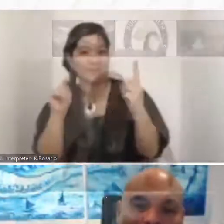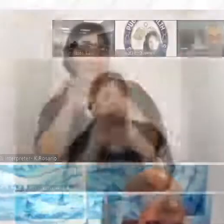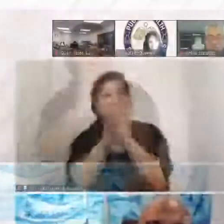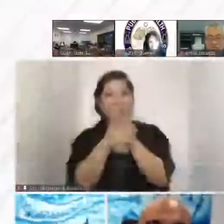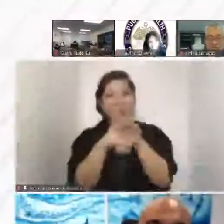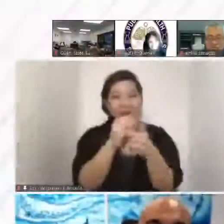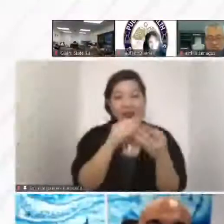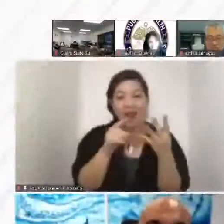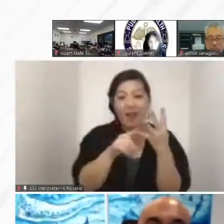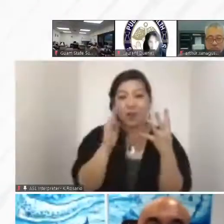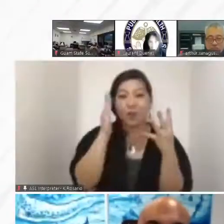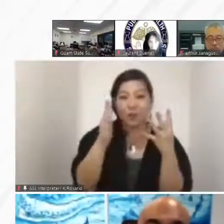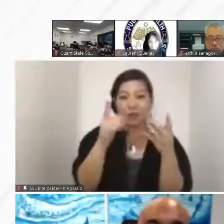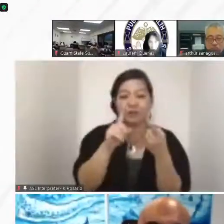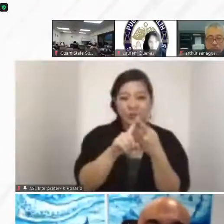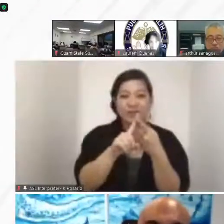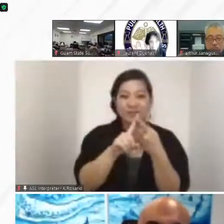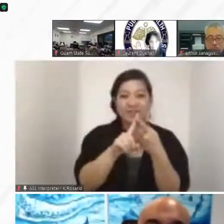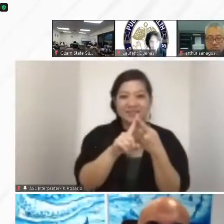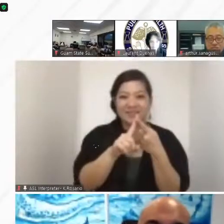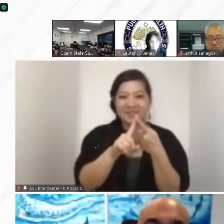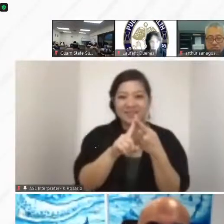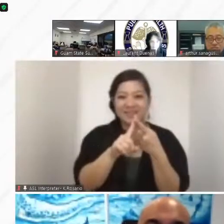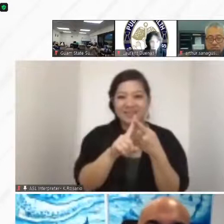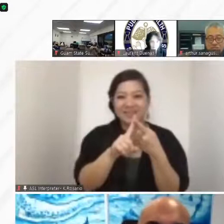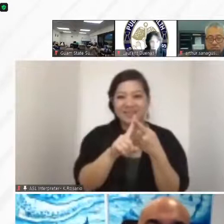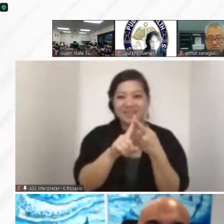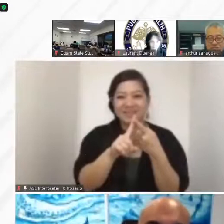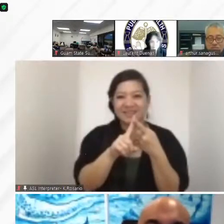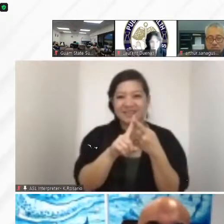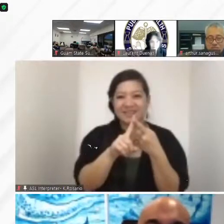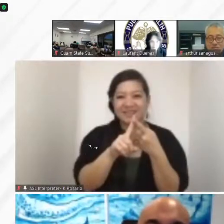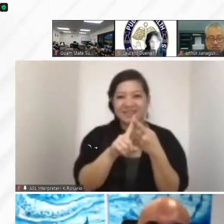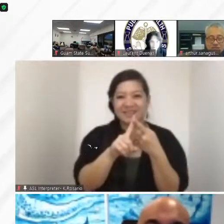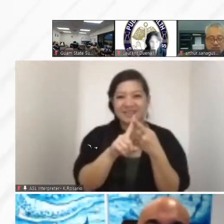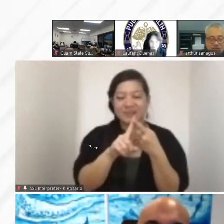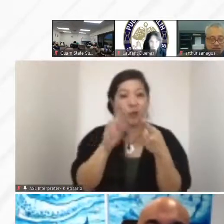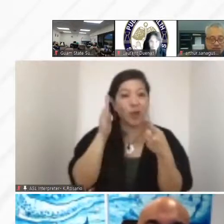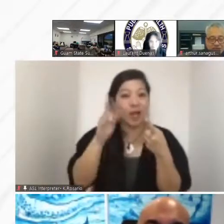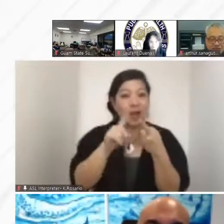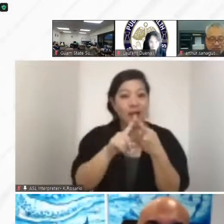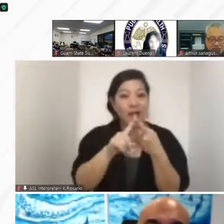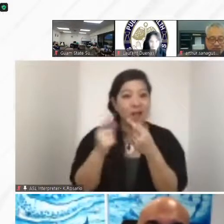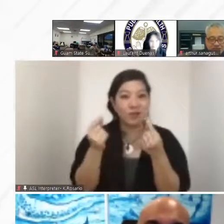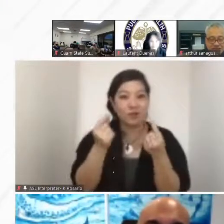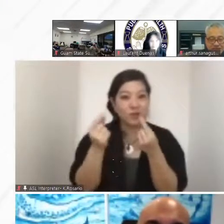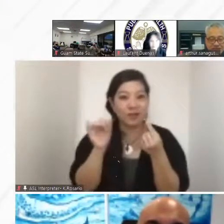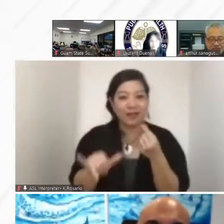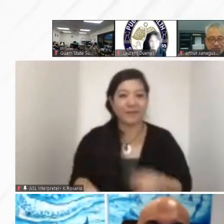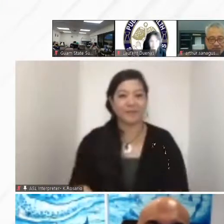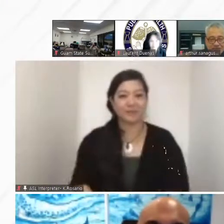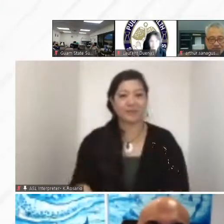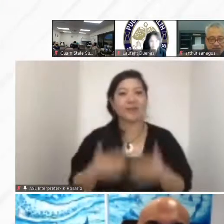and have the will to can you complete exactly. Have the will to do it. And I just want to also say thank